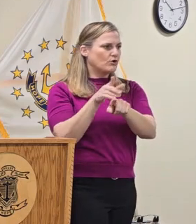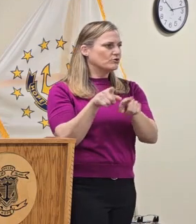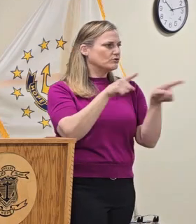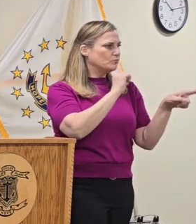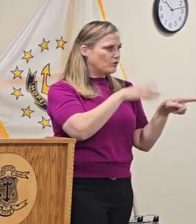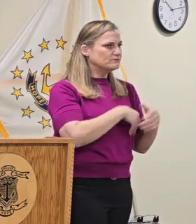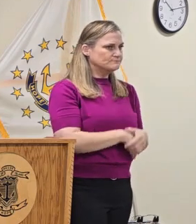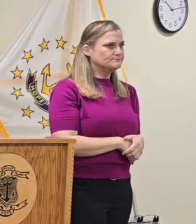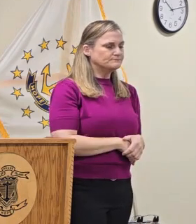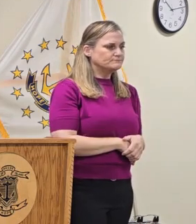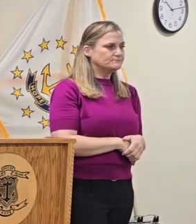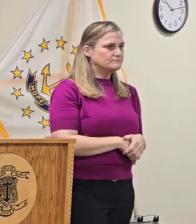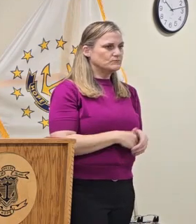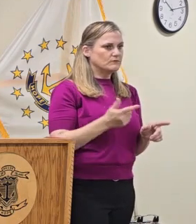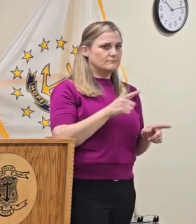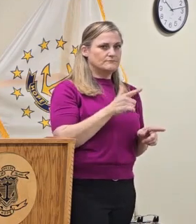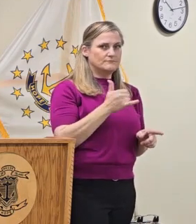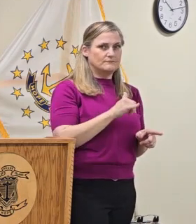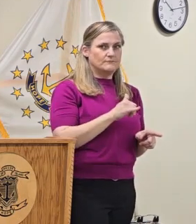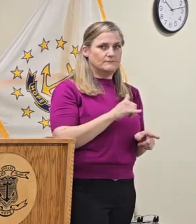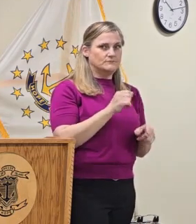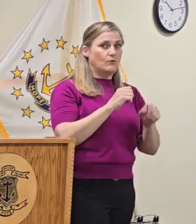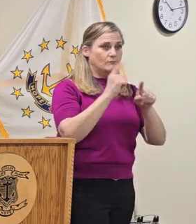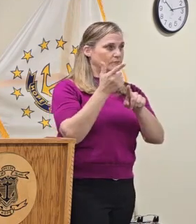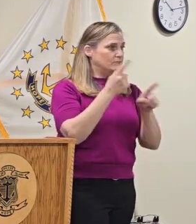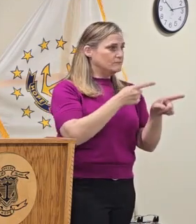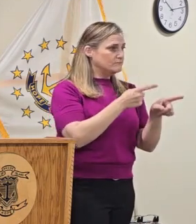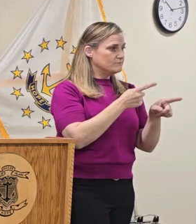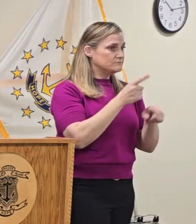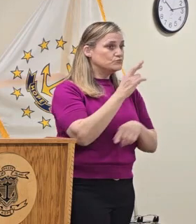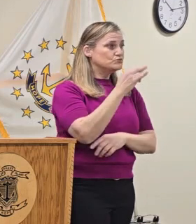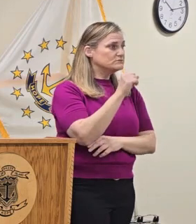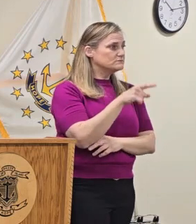your questions to. All right, we're going to start with Chris.